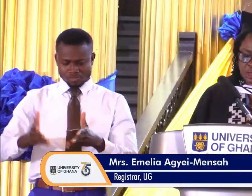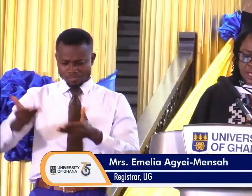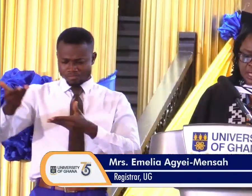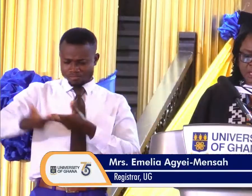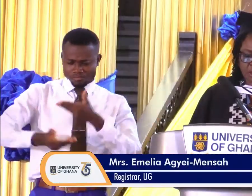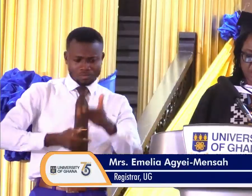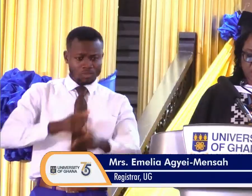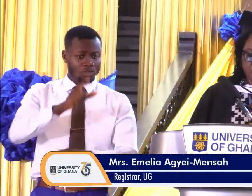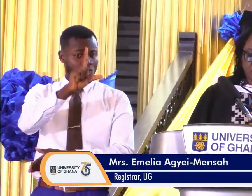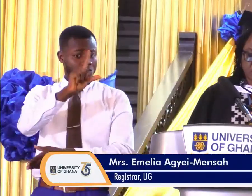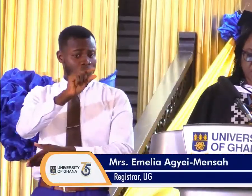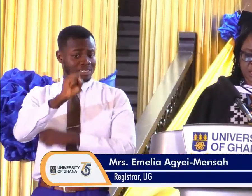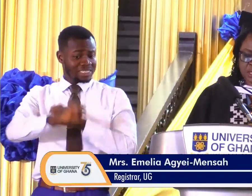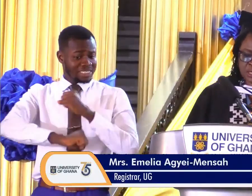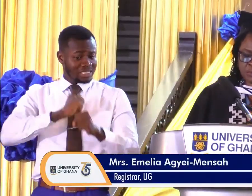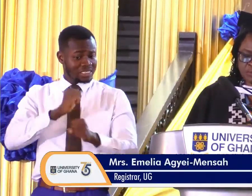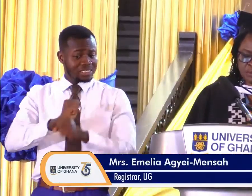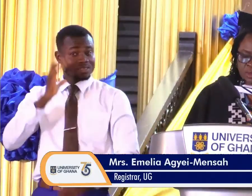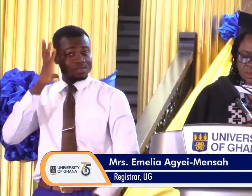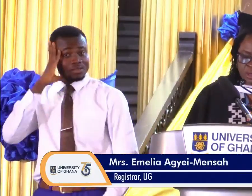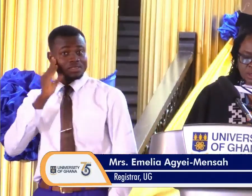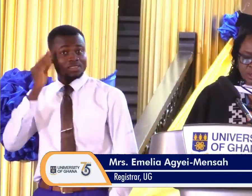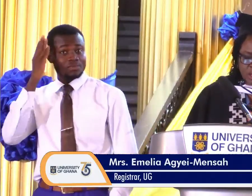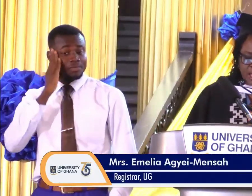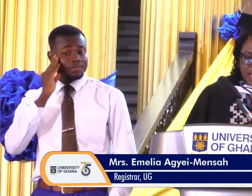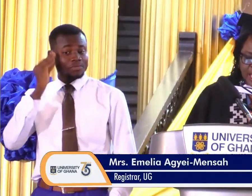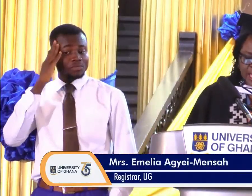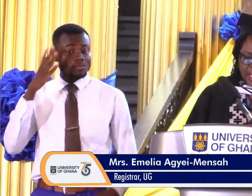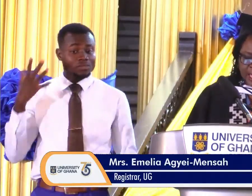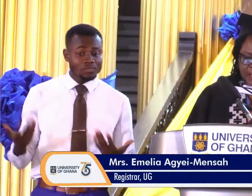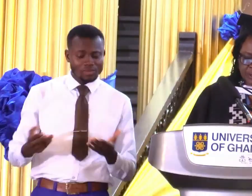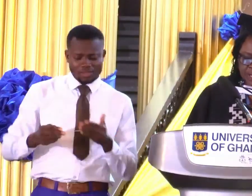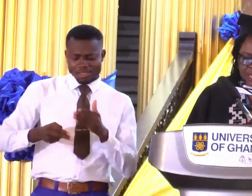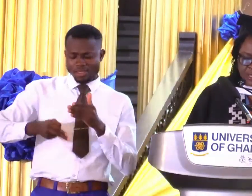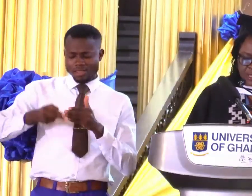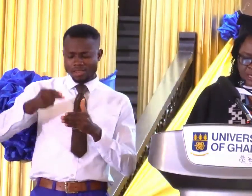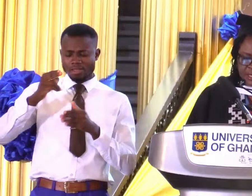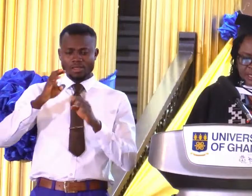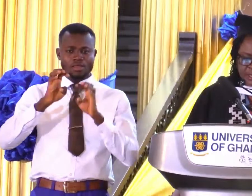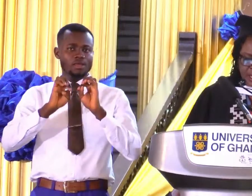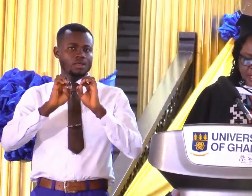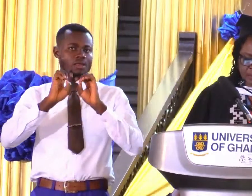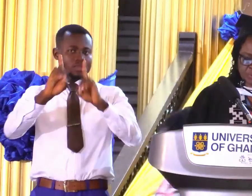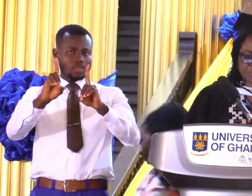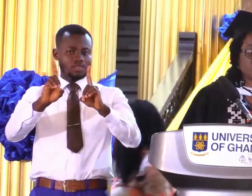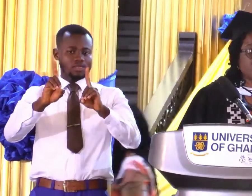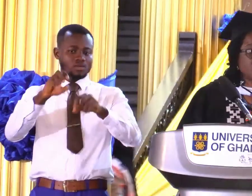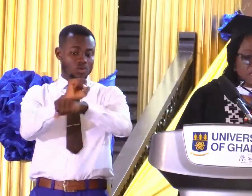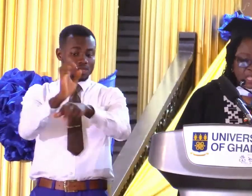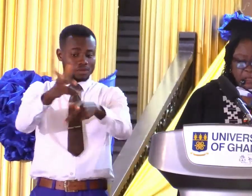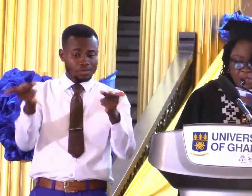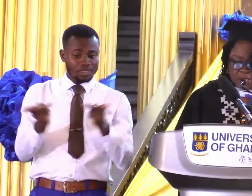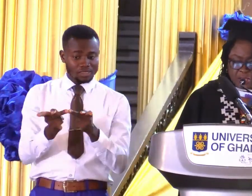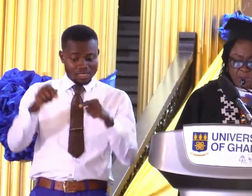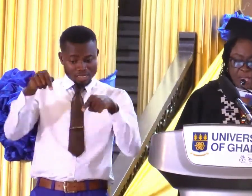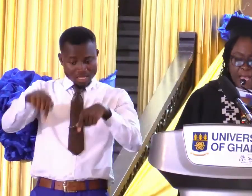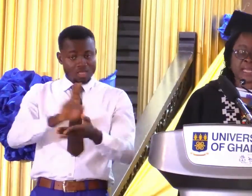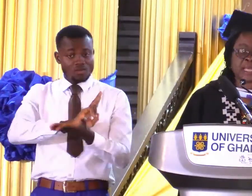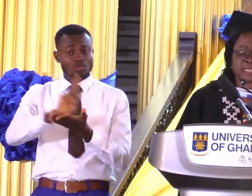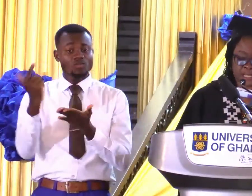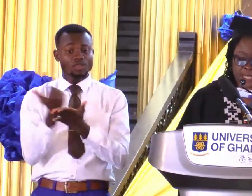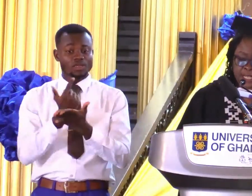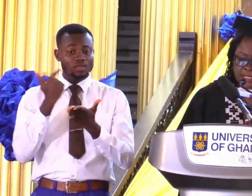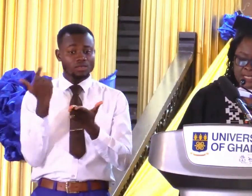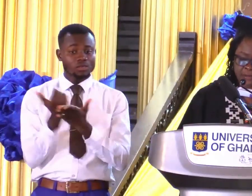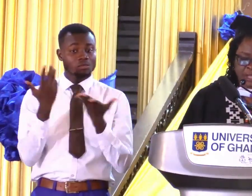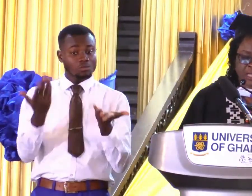2 decades of experience in the higher education sector. In the University of Ghana,